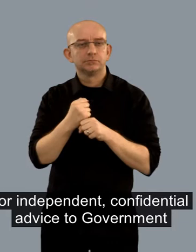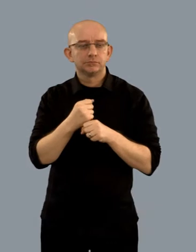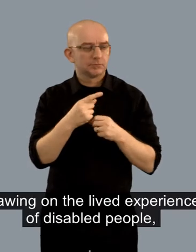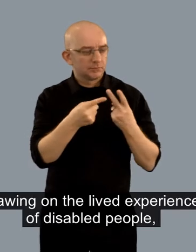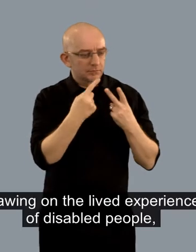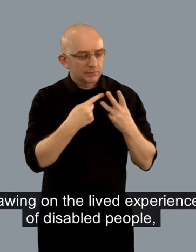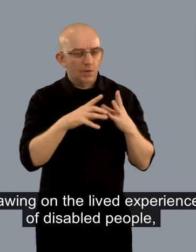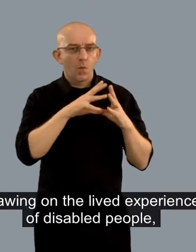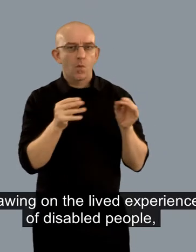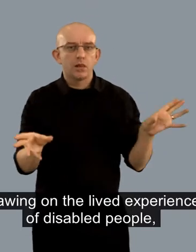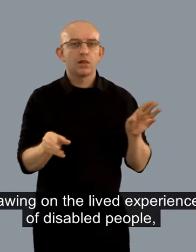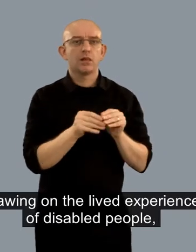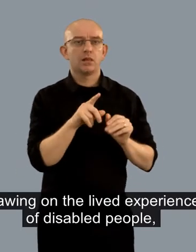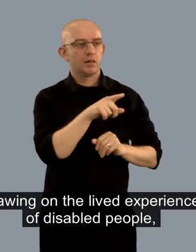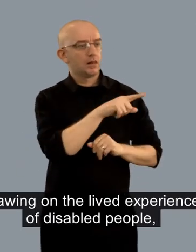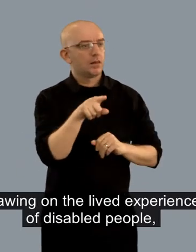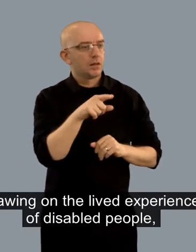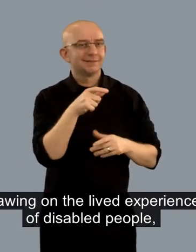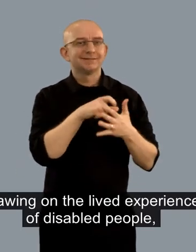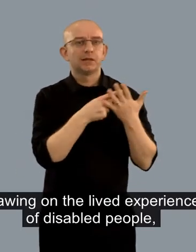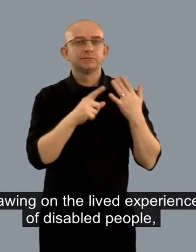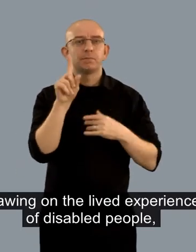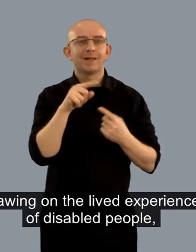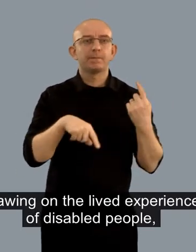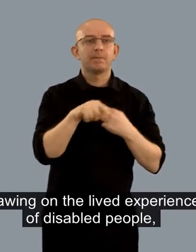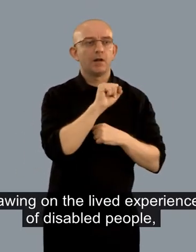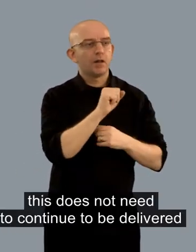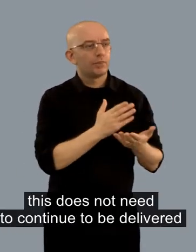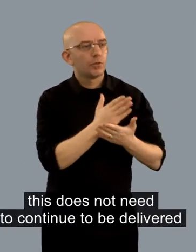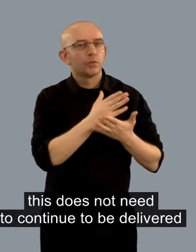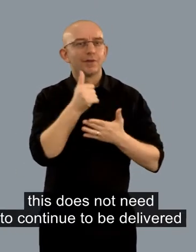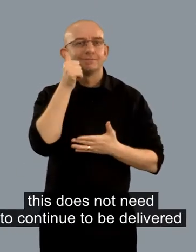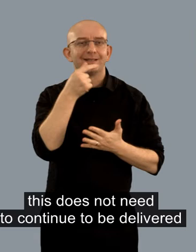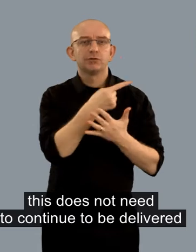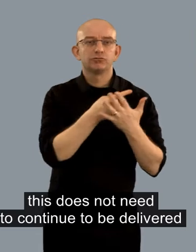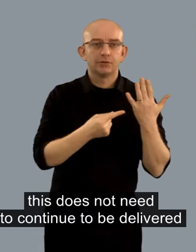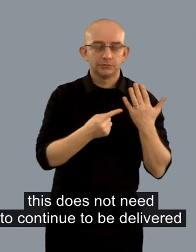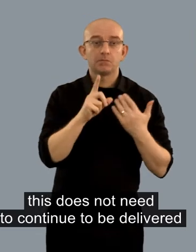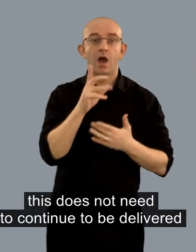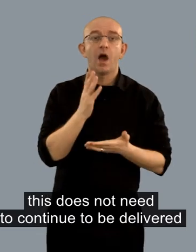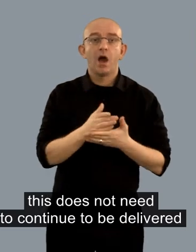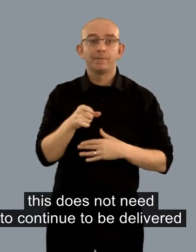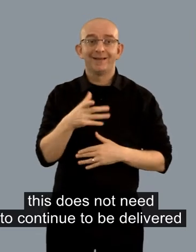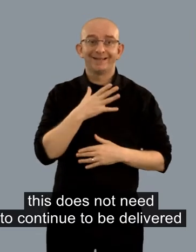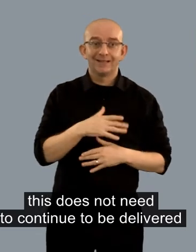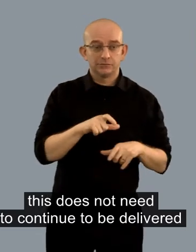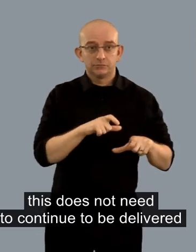government, drawing on the lived experience of disabled people, this does not need to continue